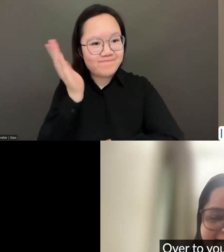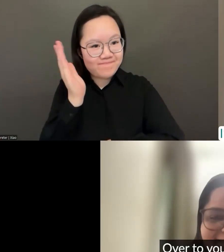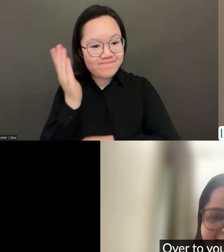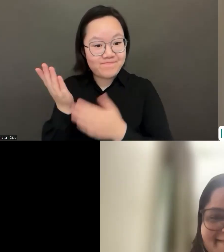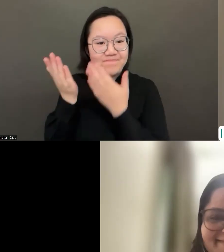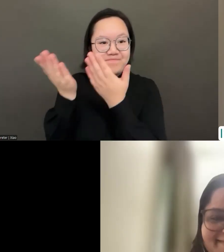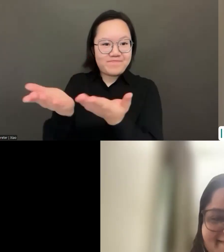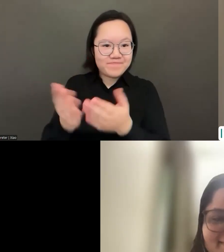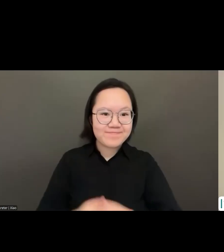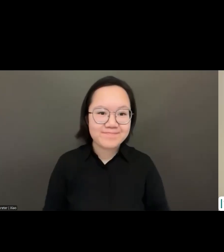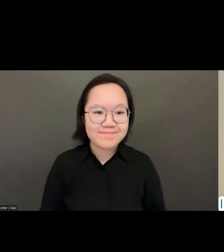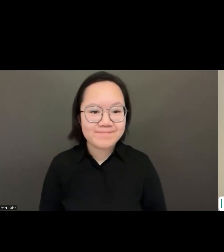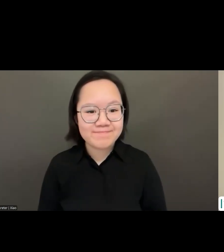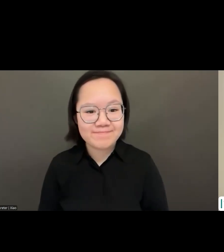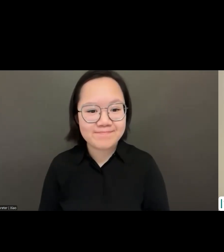you, Gayatri.